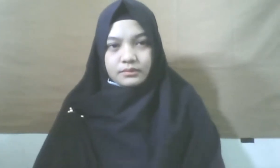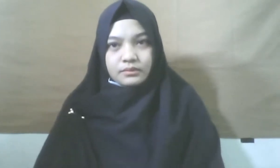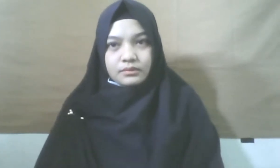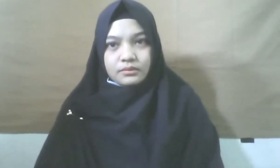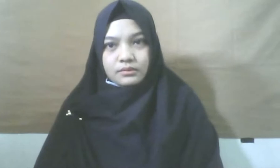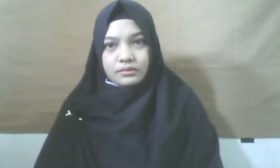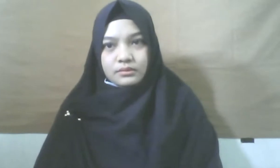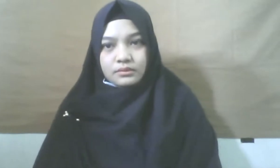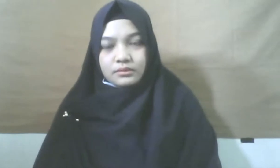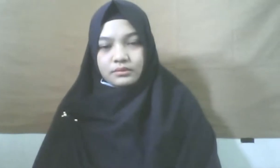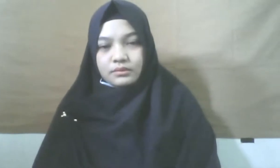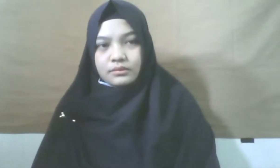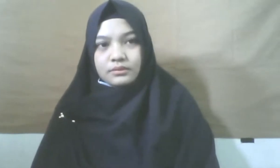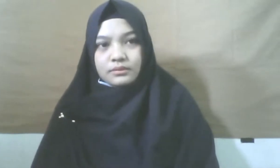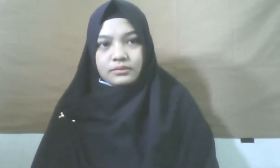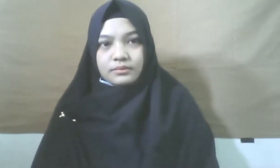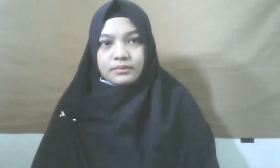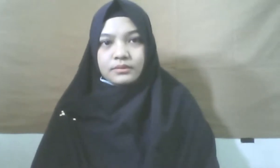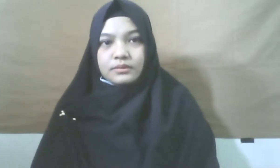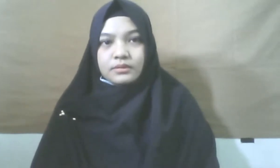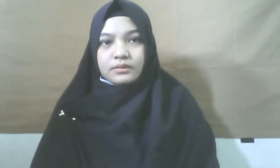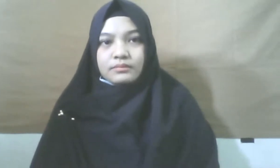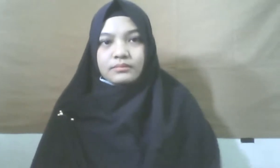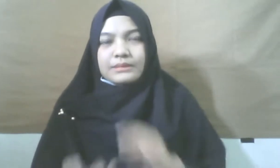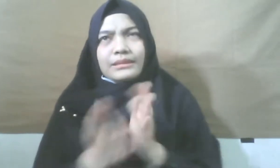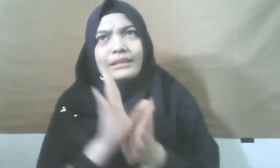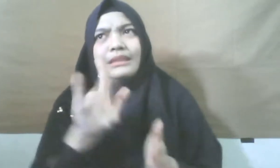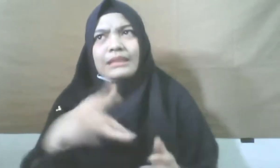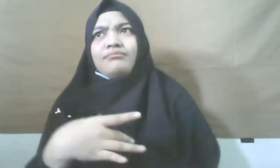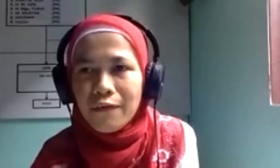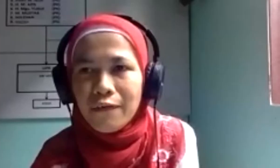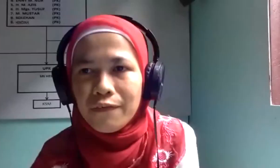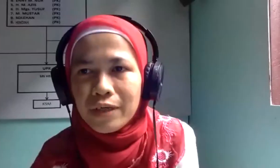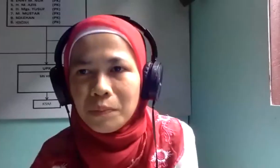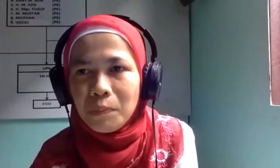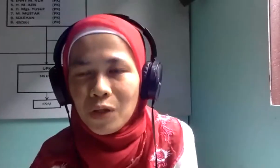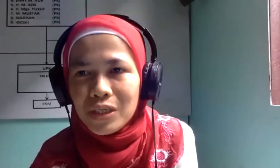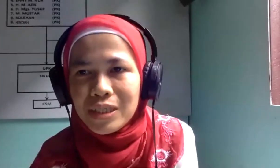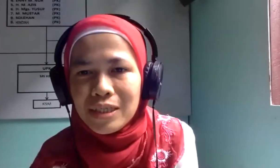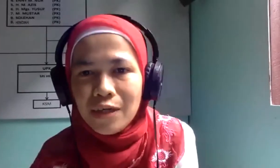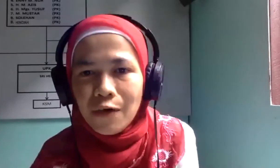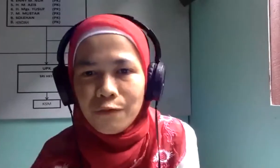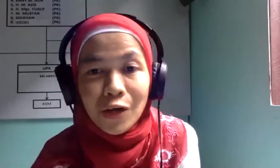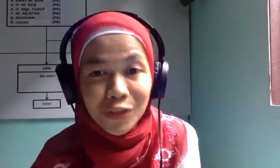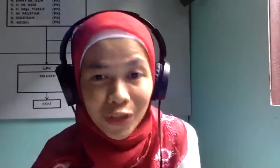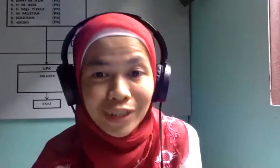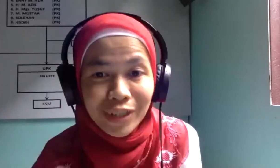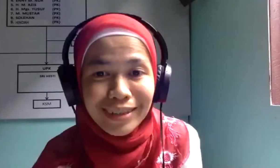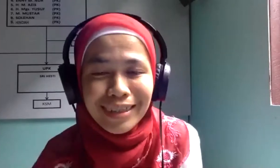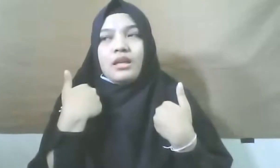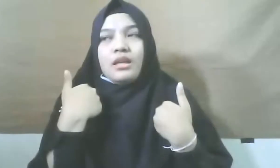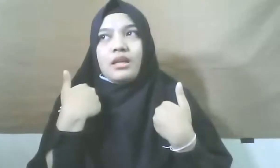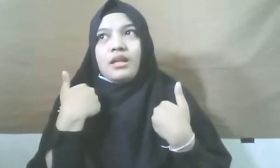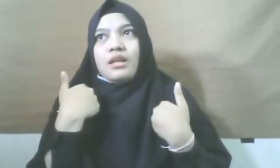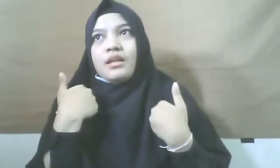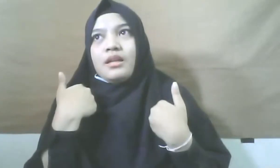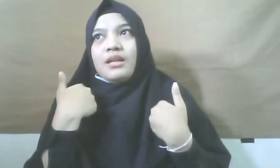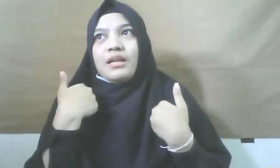go ahead. Thank you very much. It's interesting that Papua have a policy of lockdown.